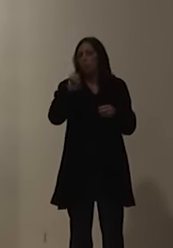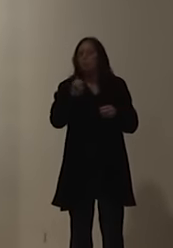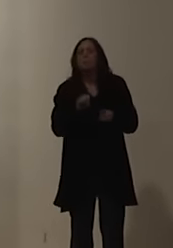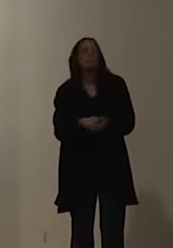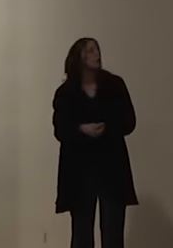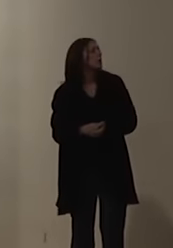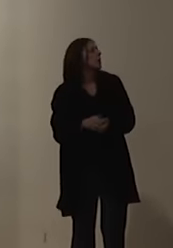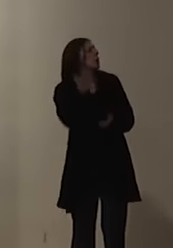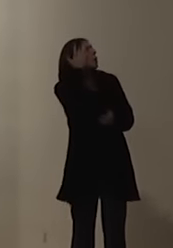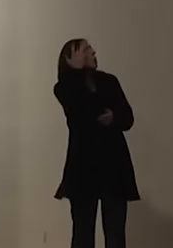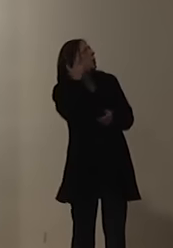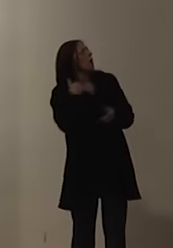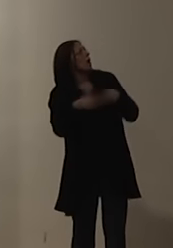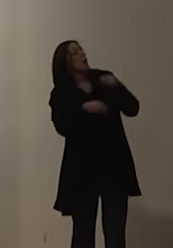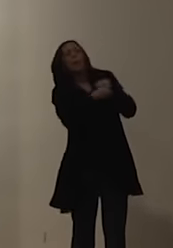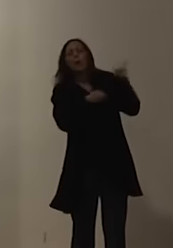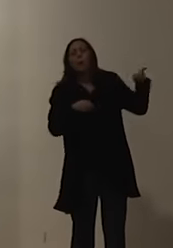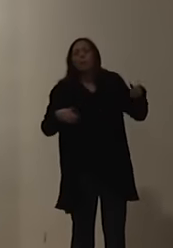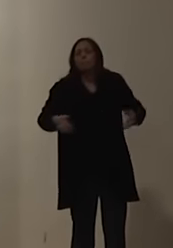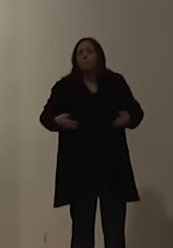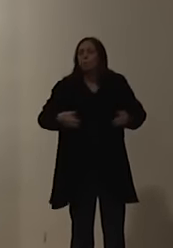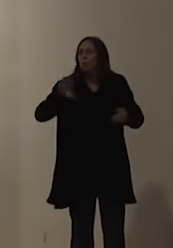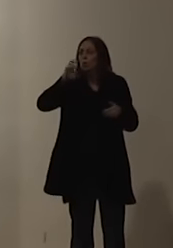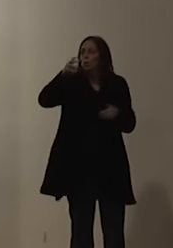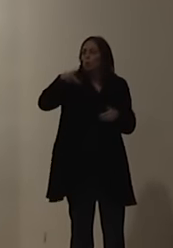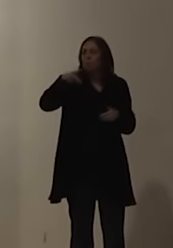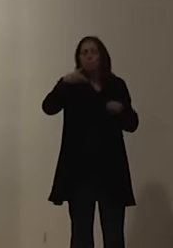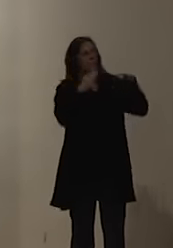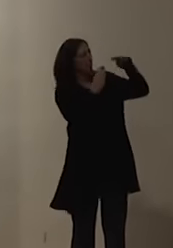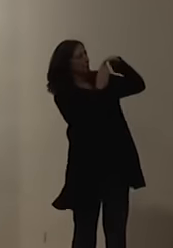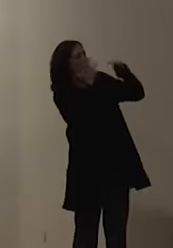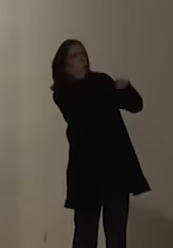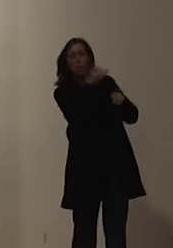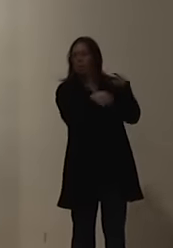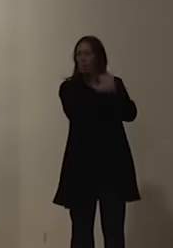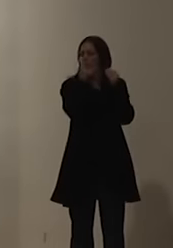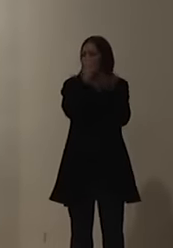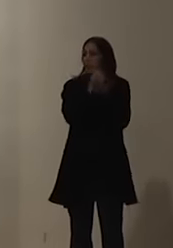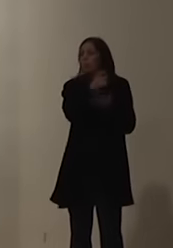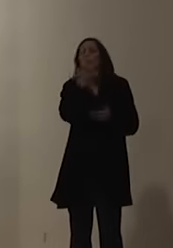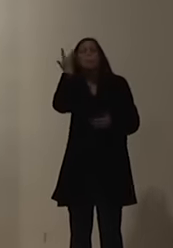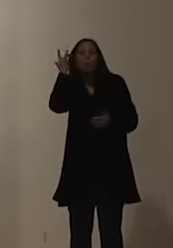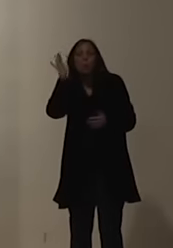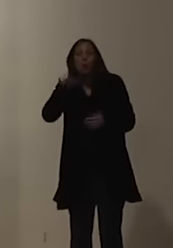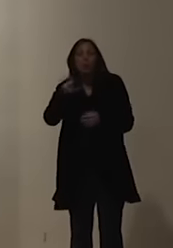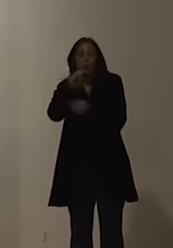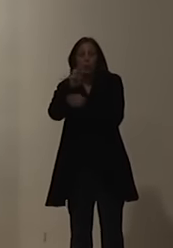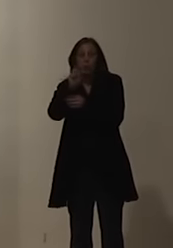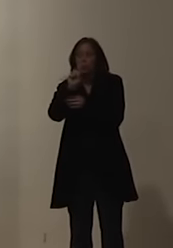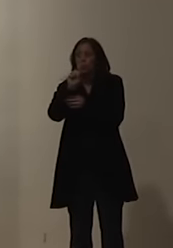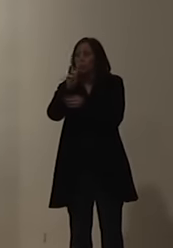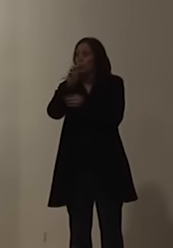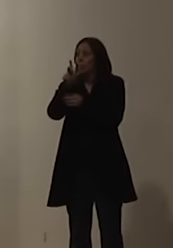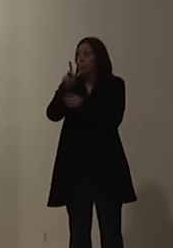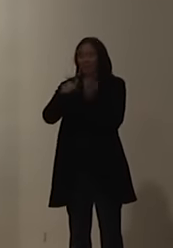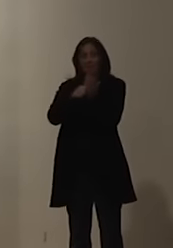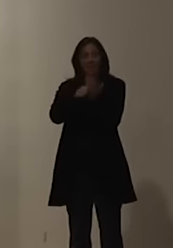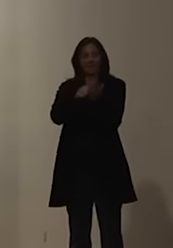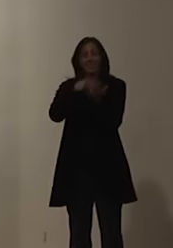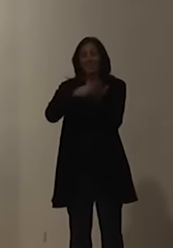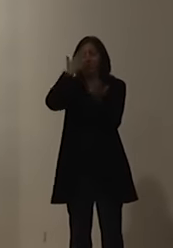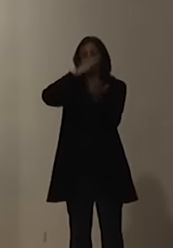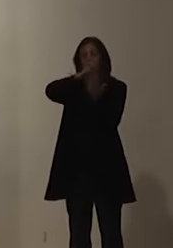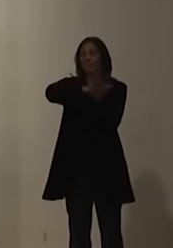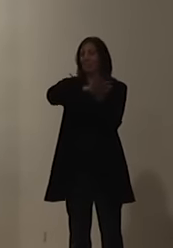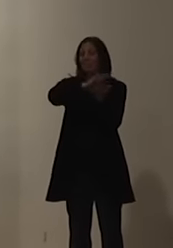corner? Because that's the cover of Newsweek at the time when my respected colleague, Humar Khan, lay dying.